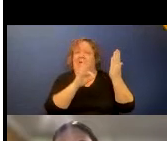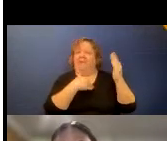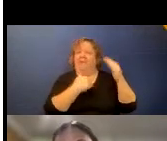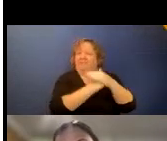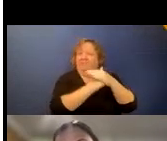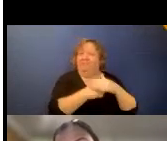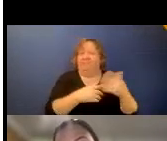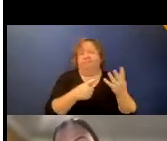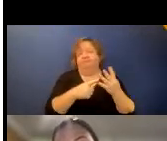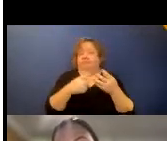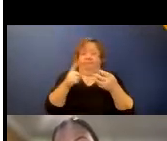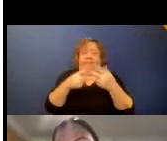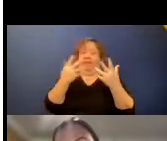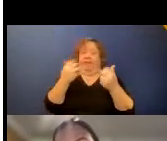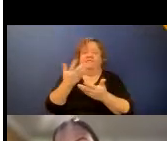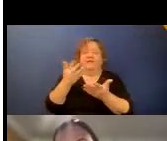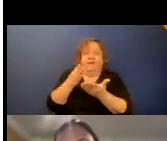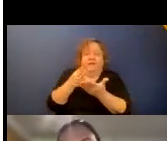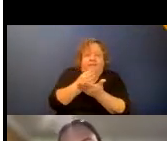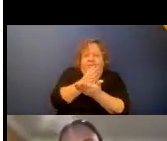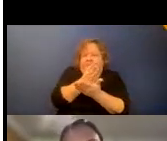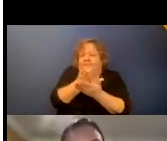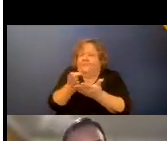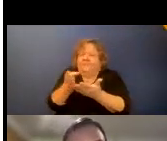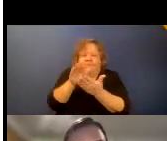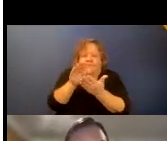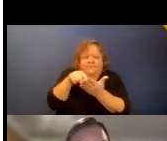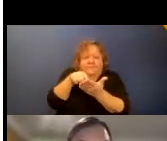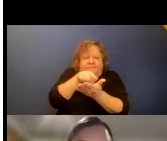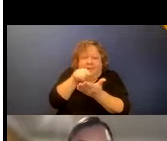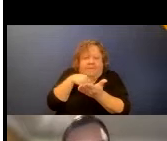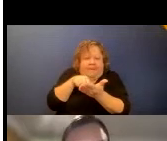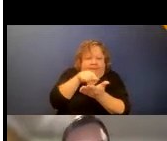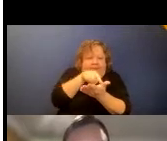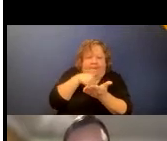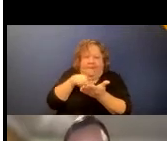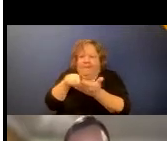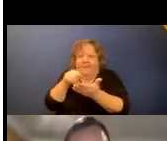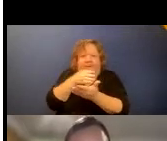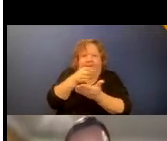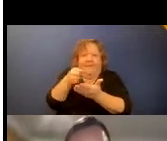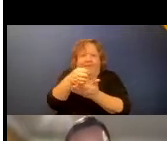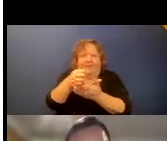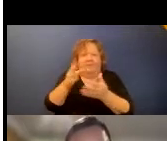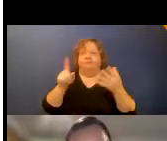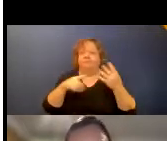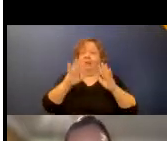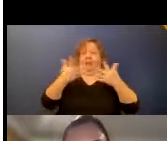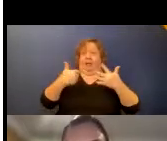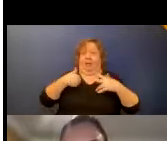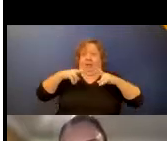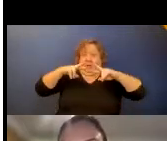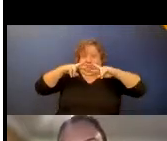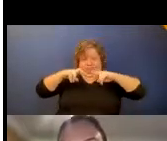introduced a few other tools for self-assessing implicit bias and things. So that's just